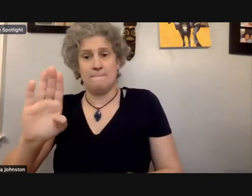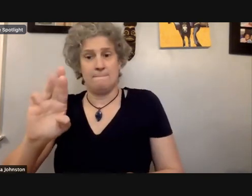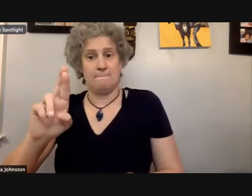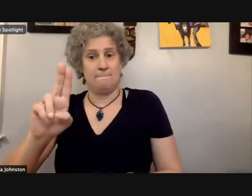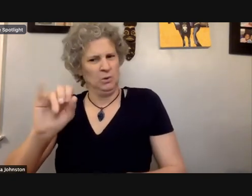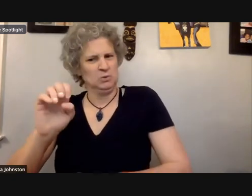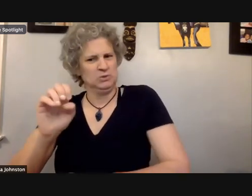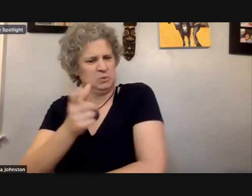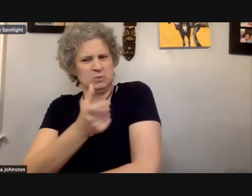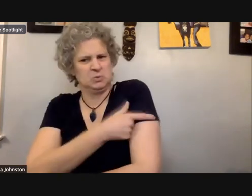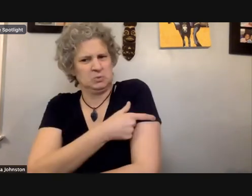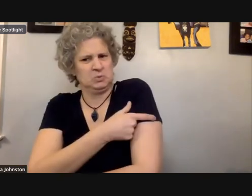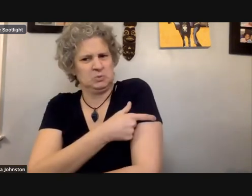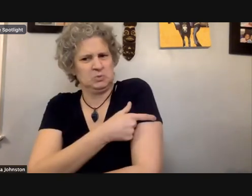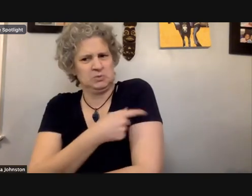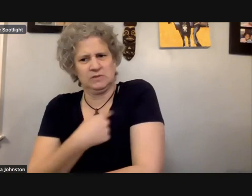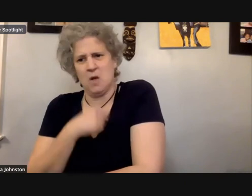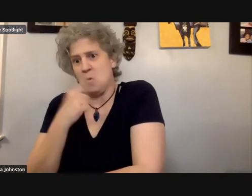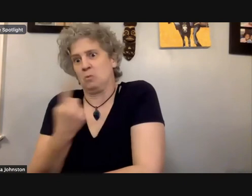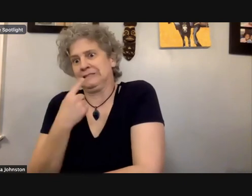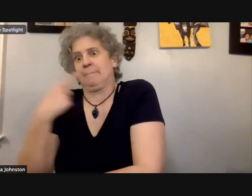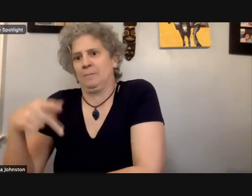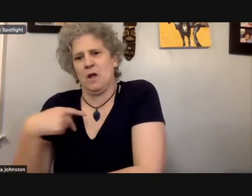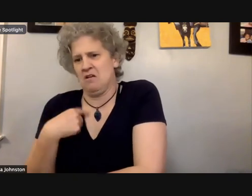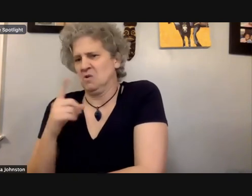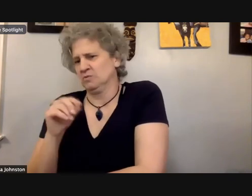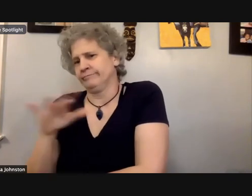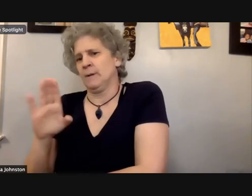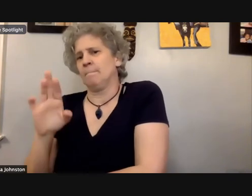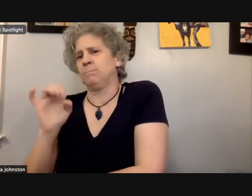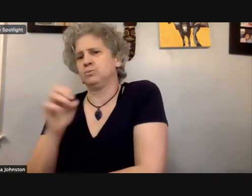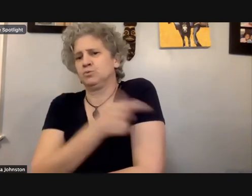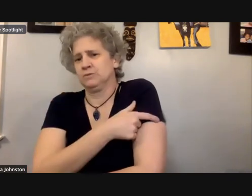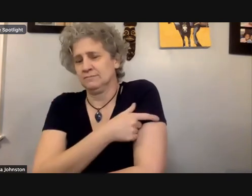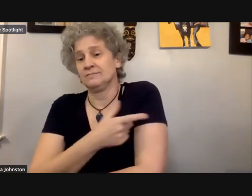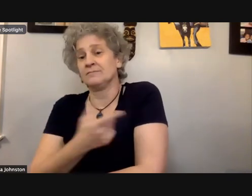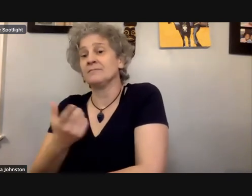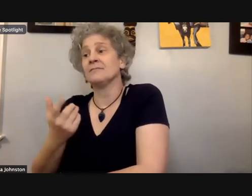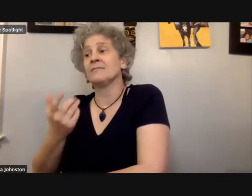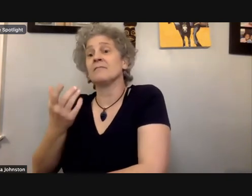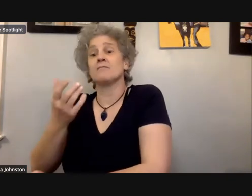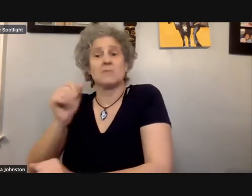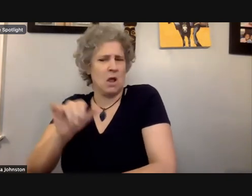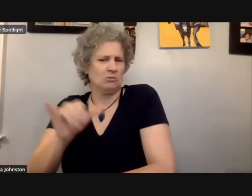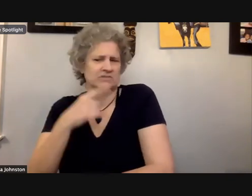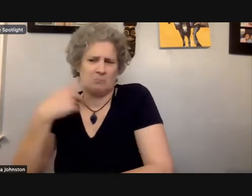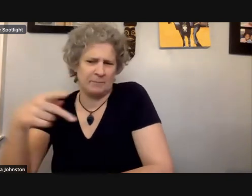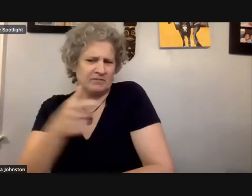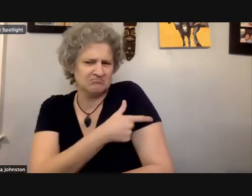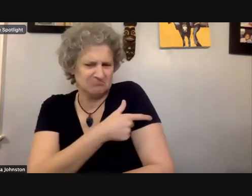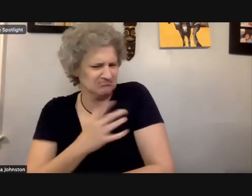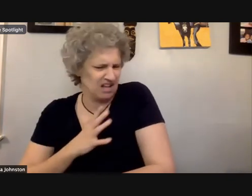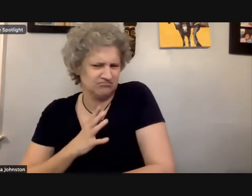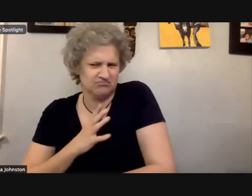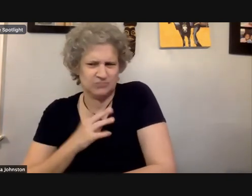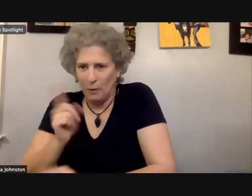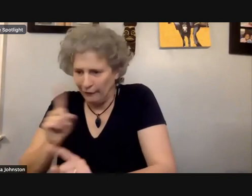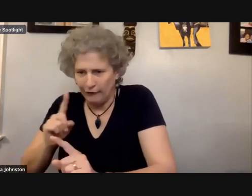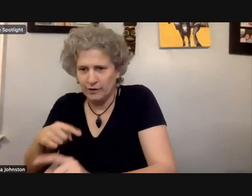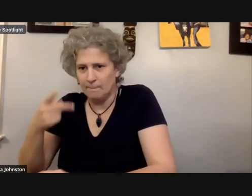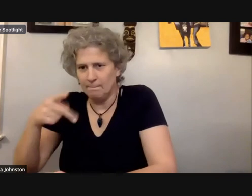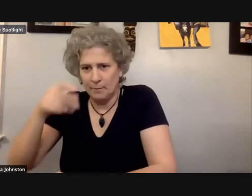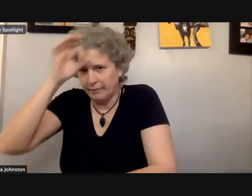So you can. Now, it's important to finger spell bruise. I would finger spell bruise. I wouldn't just say purple, but